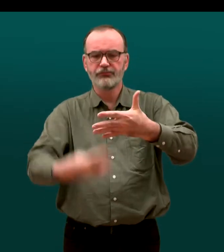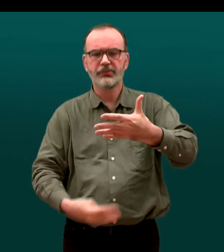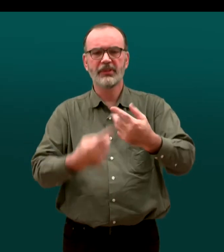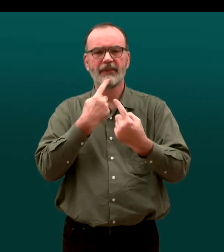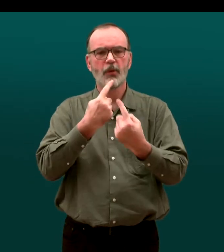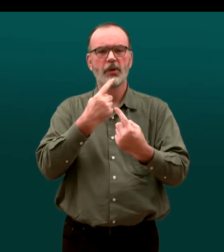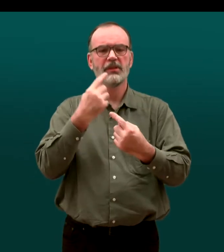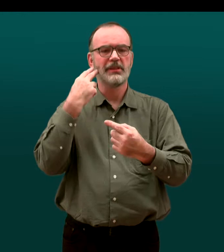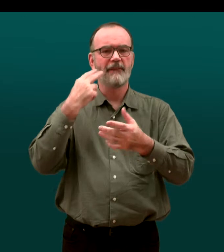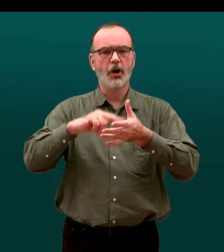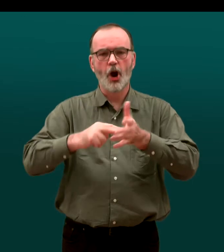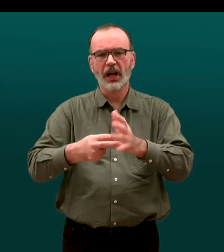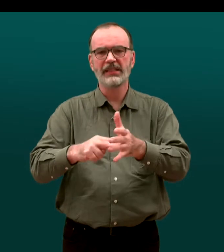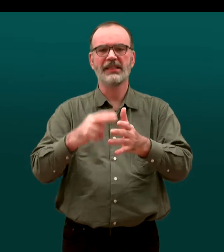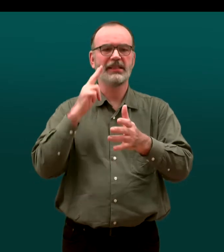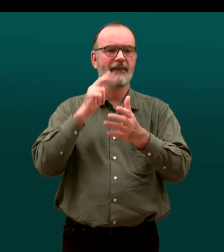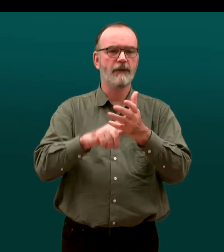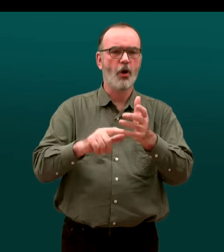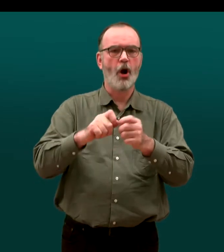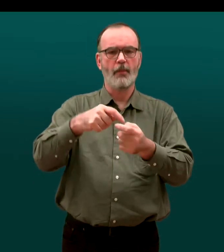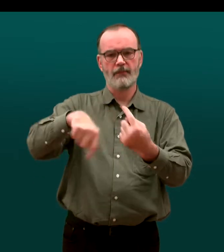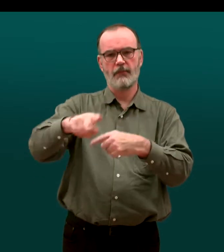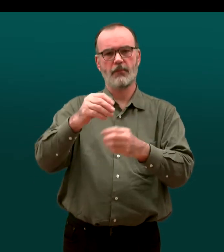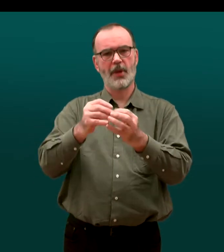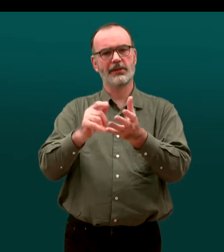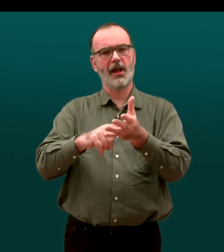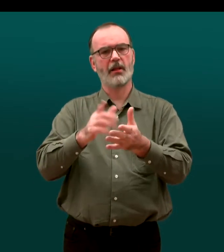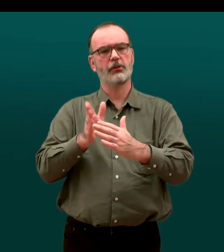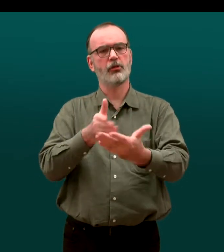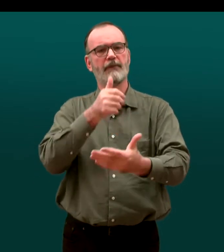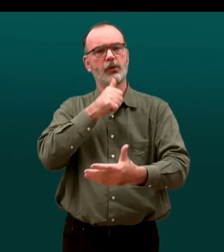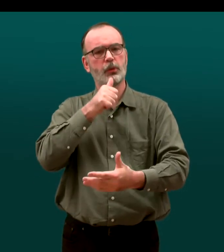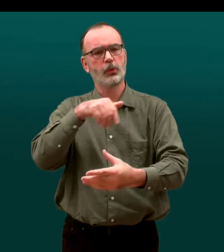concerning deaf organisations and deaf clubs for BSL service users.